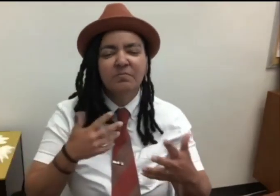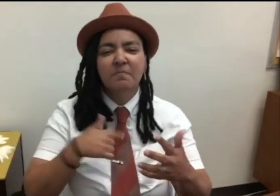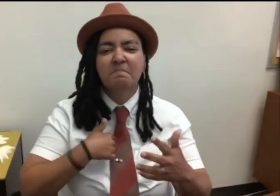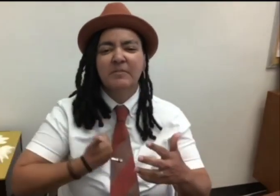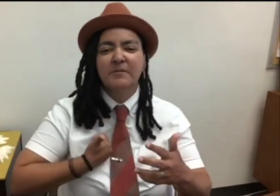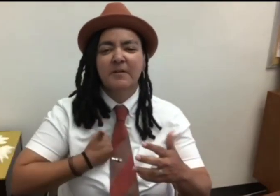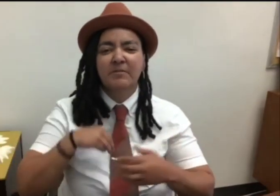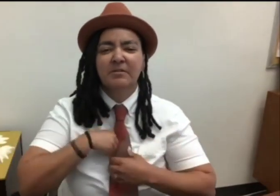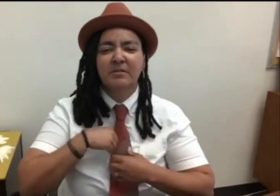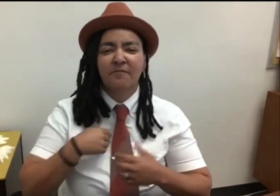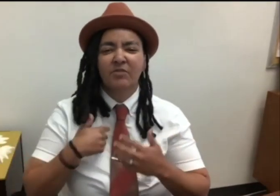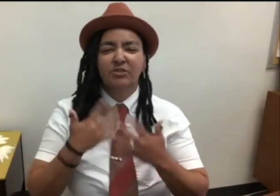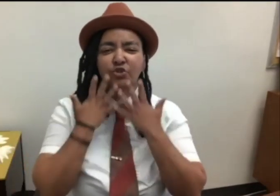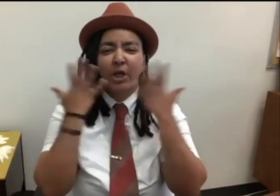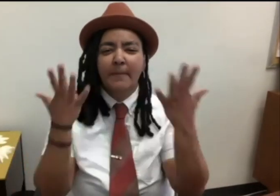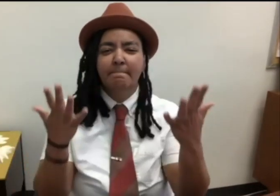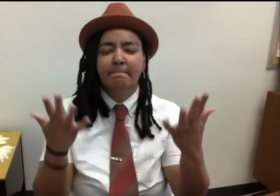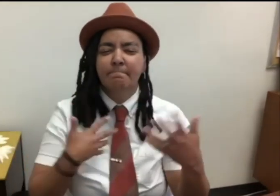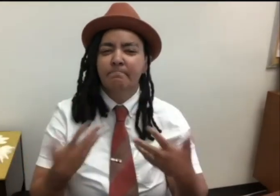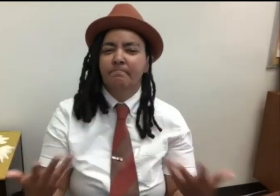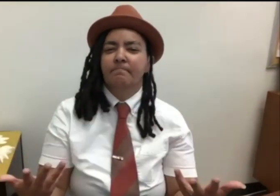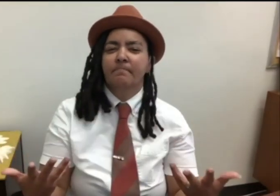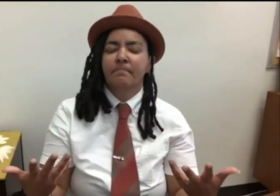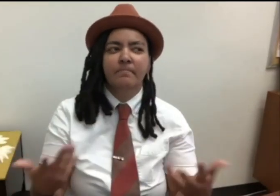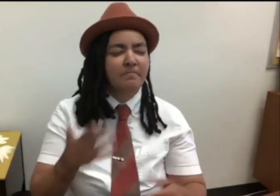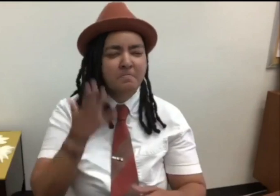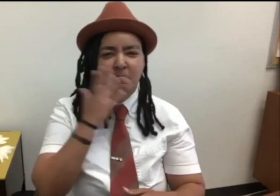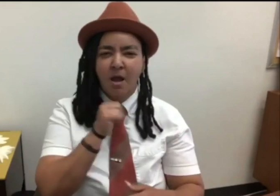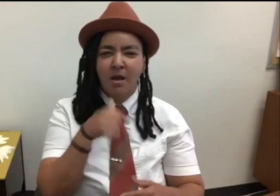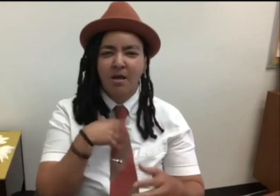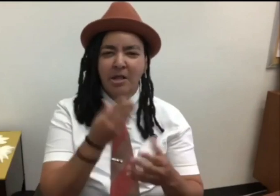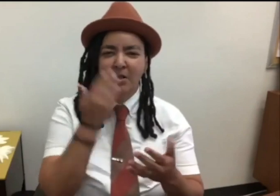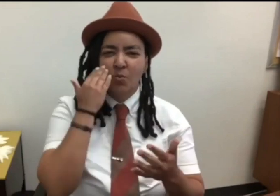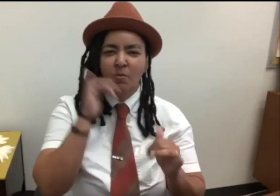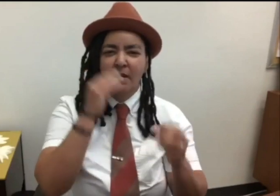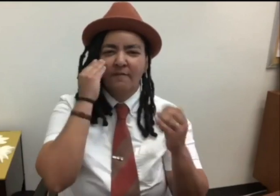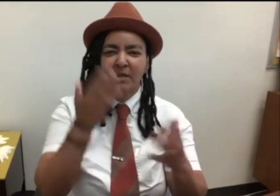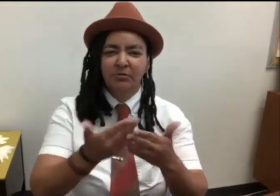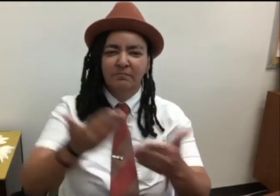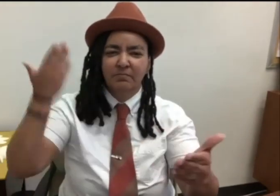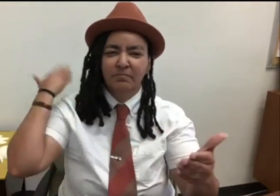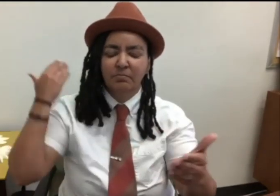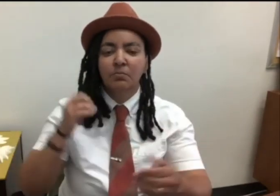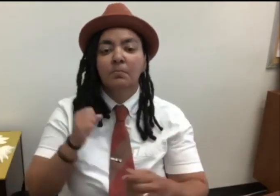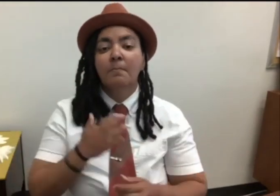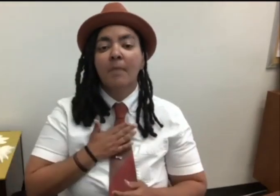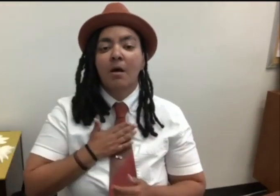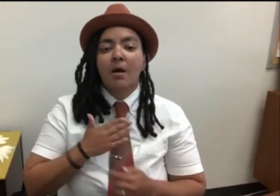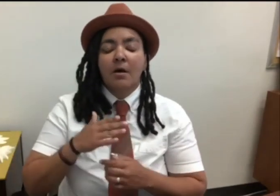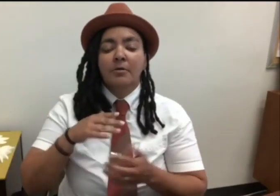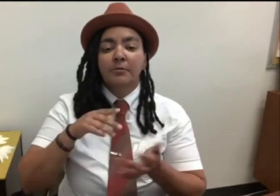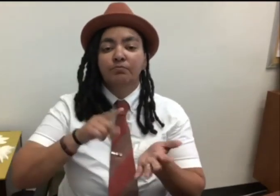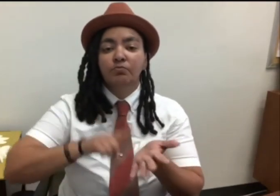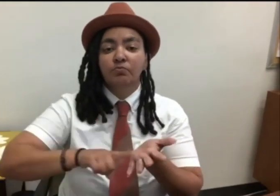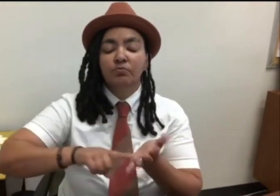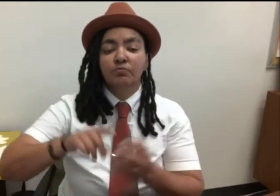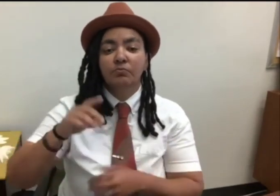bloomer. I had no idea I would become a professor. I felt some shame around being a Black deaf person. And I wish I had